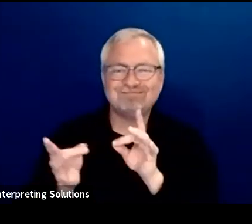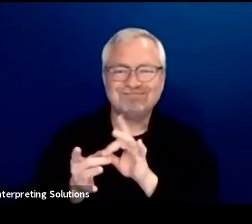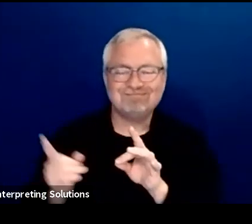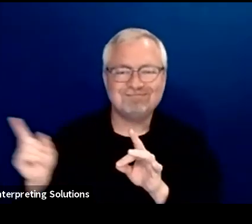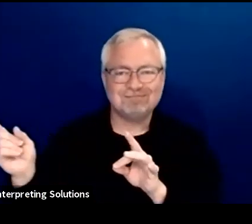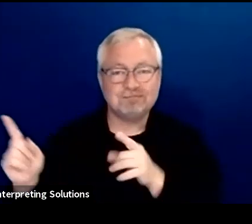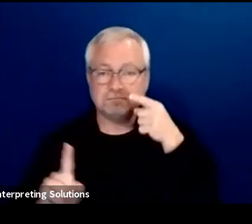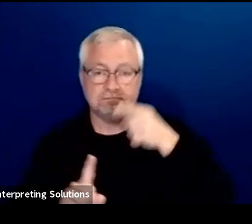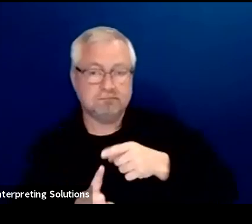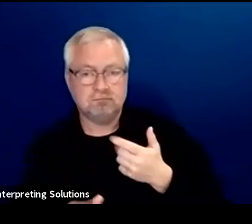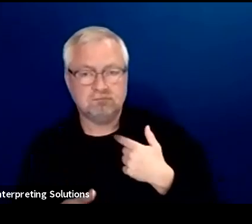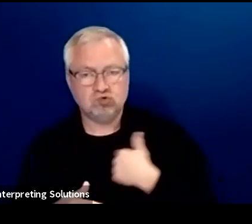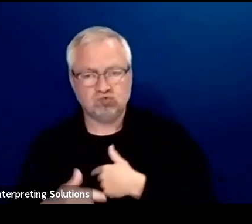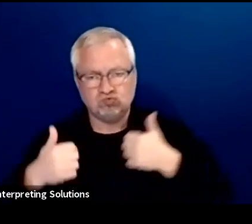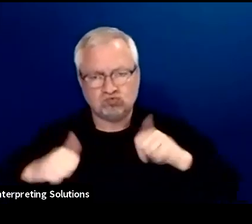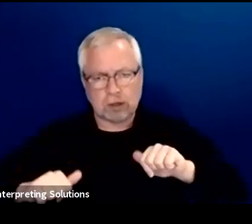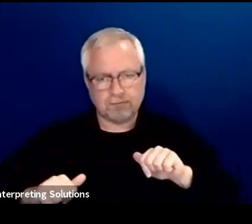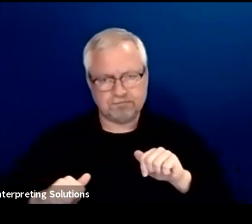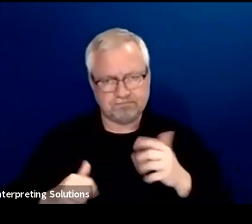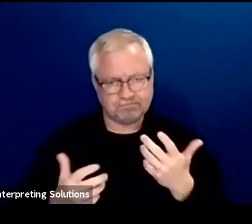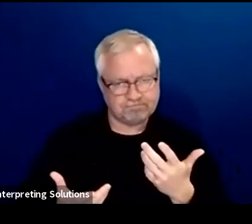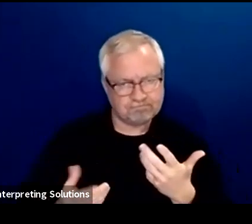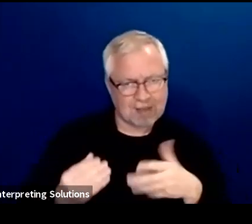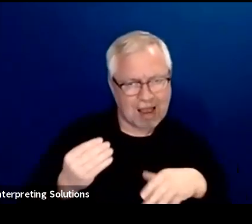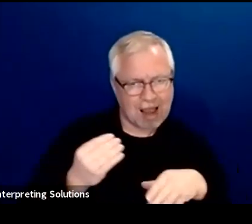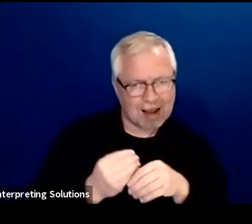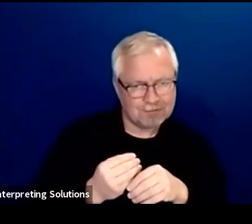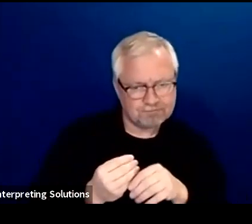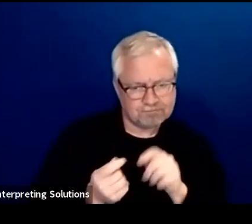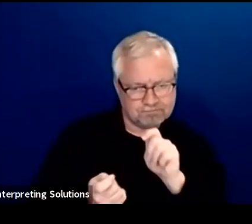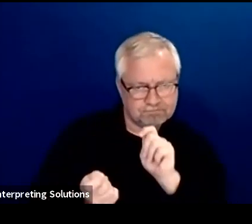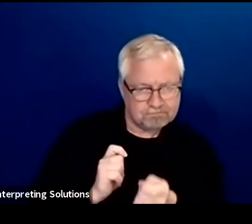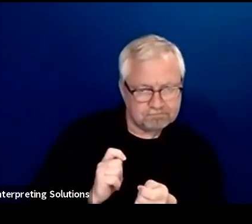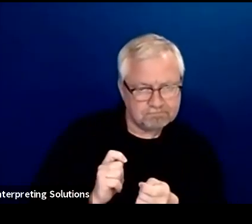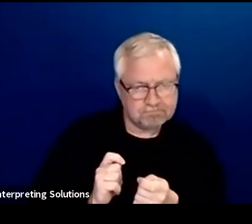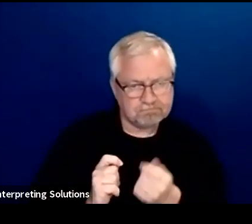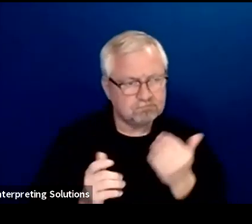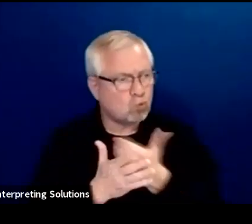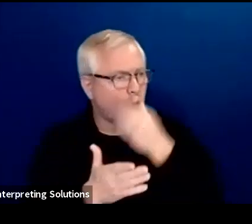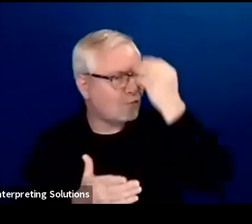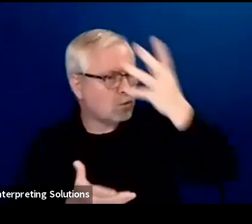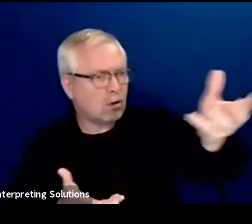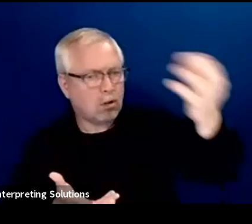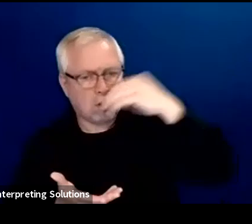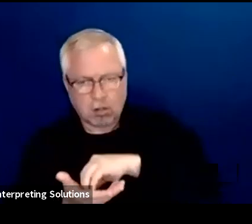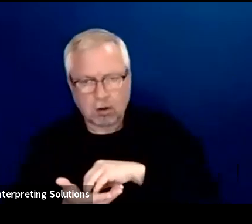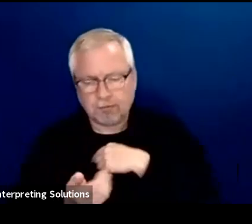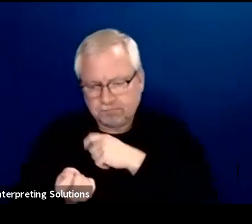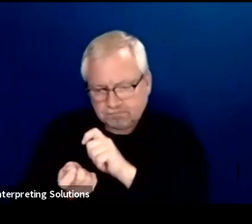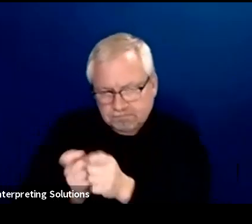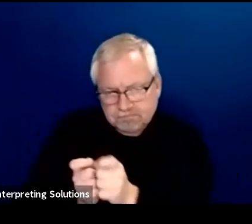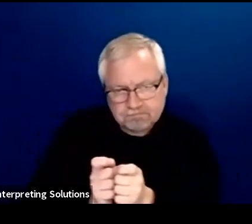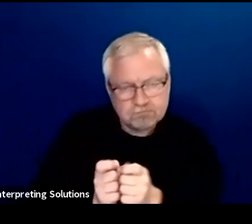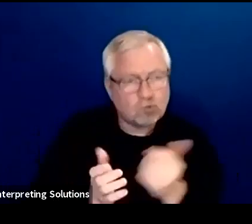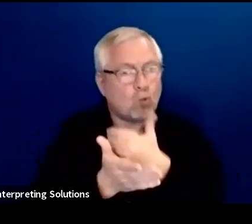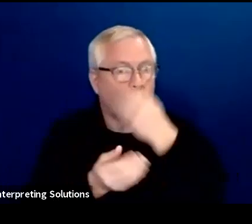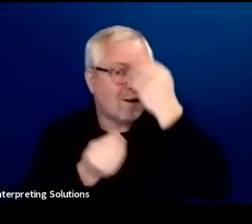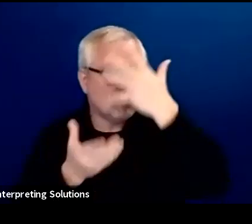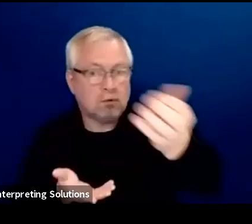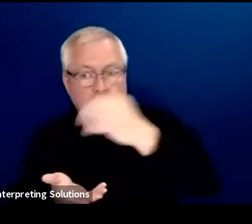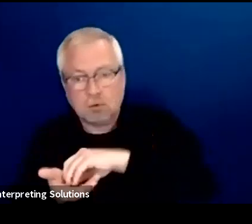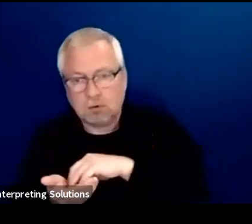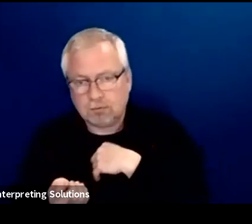with newer, better informed inputs, if you will, more Minnesota data. That's